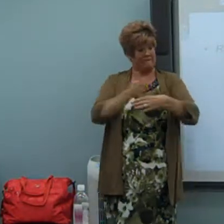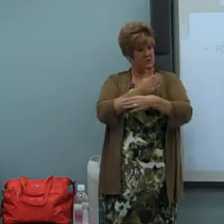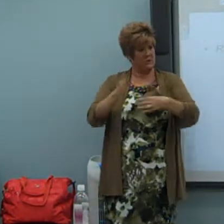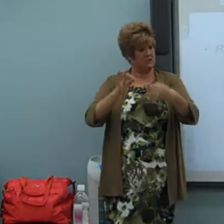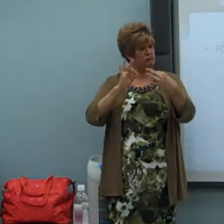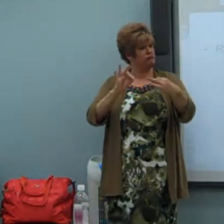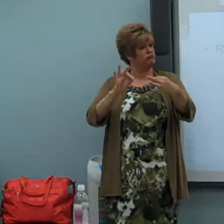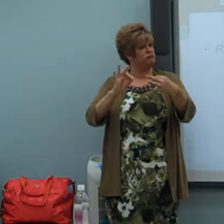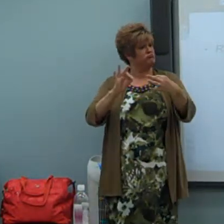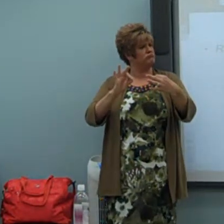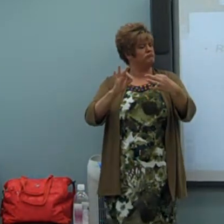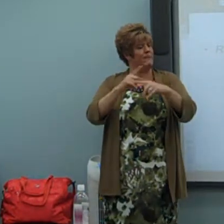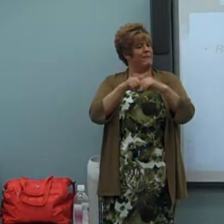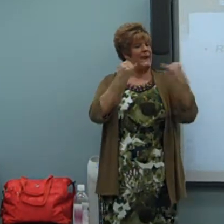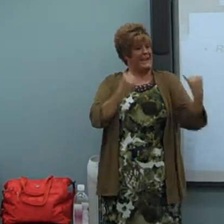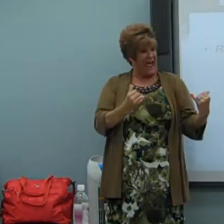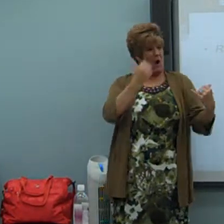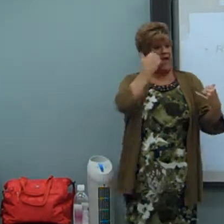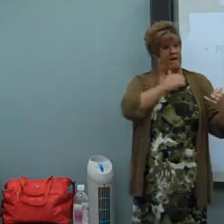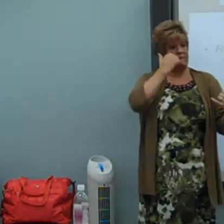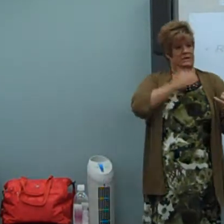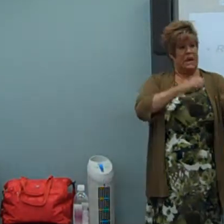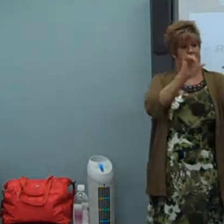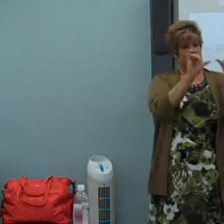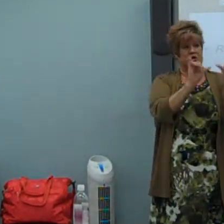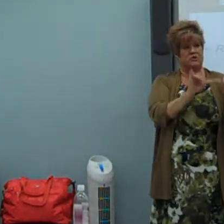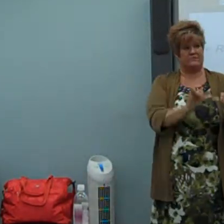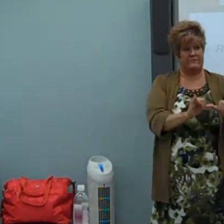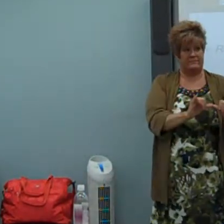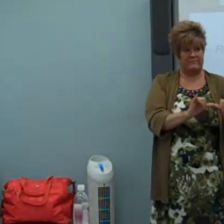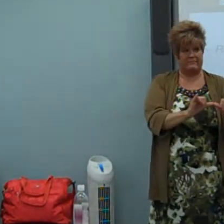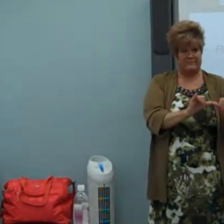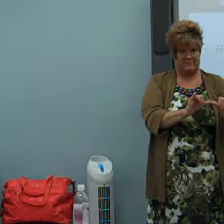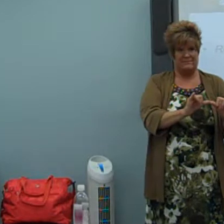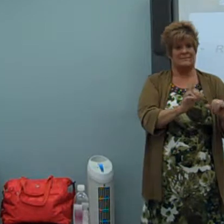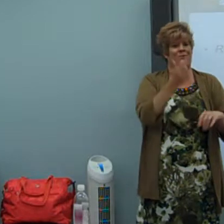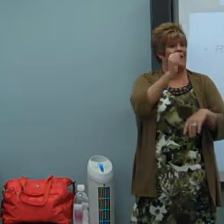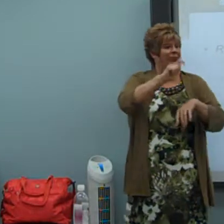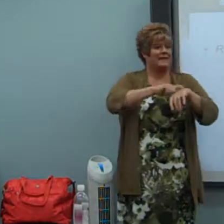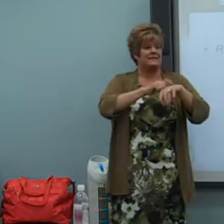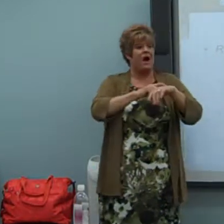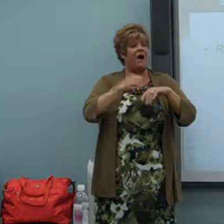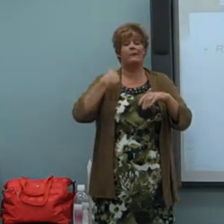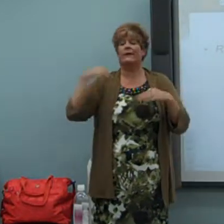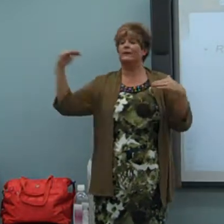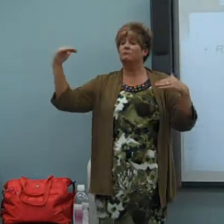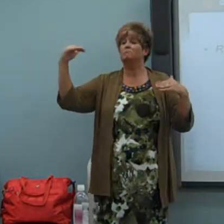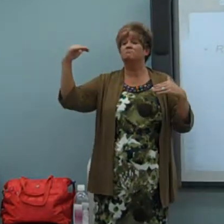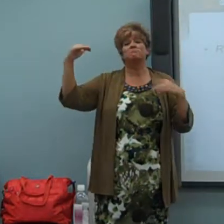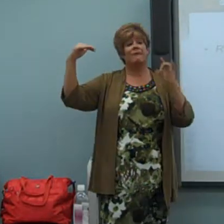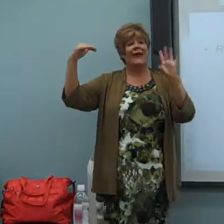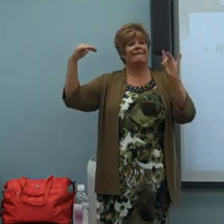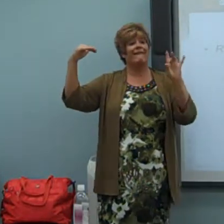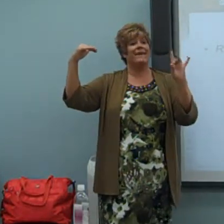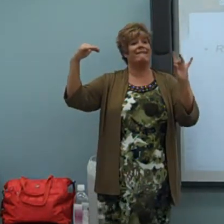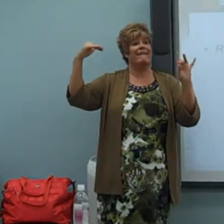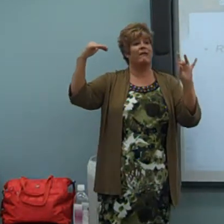So before, as an average, good, we were doing great. And now every day we're down to actually measuring and calculating out all of those